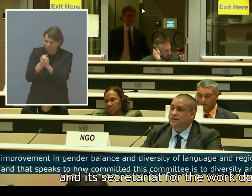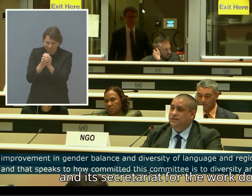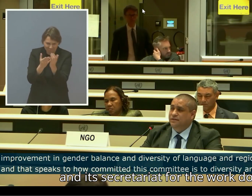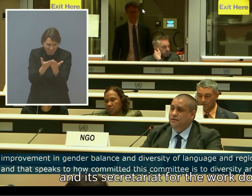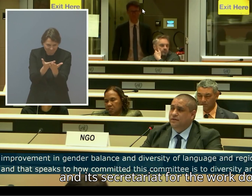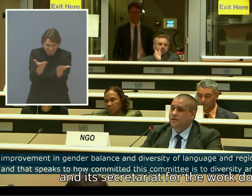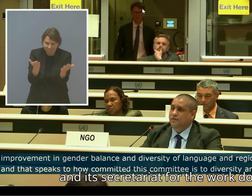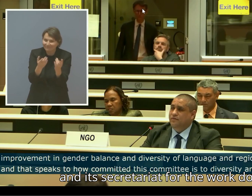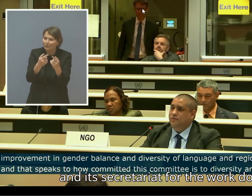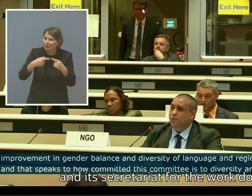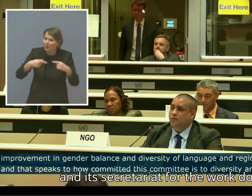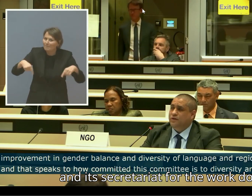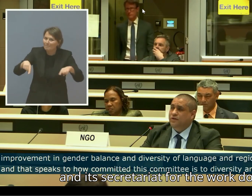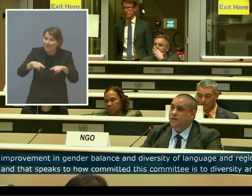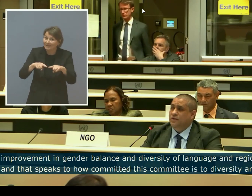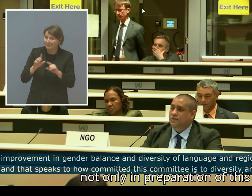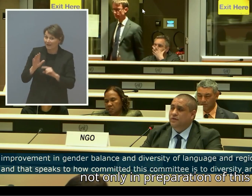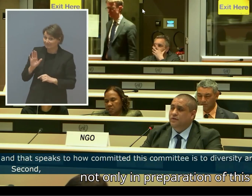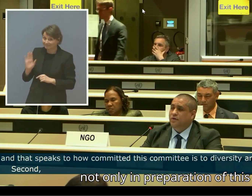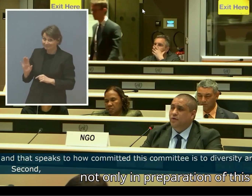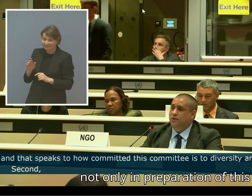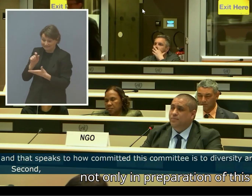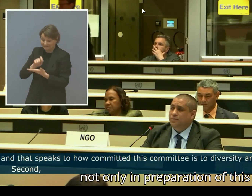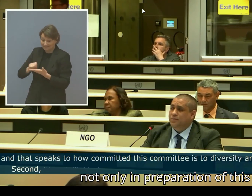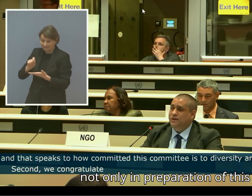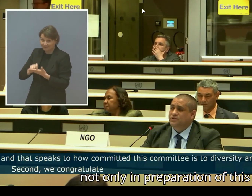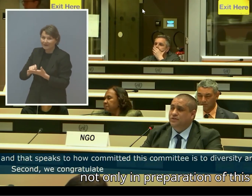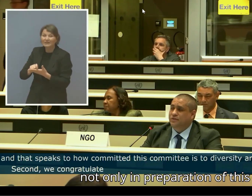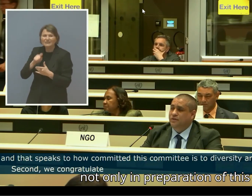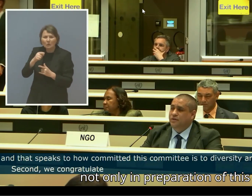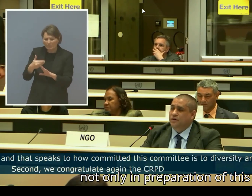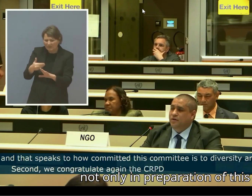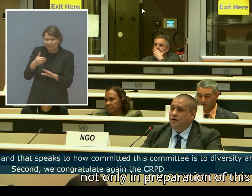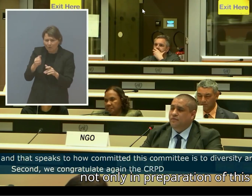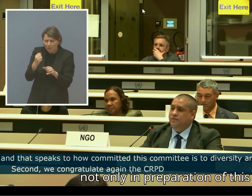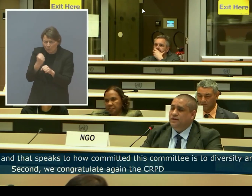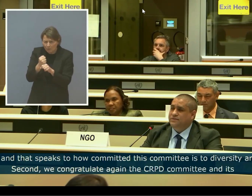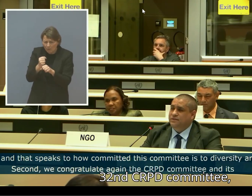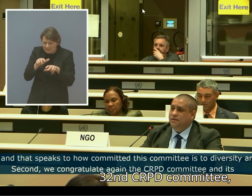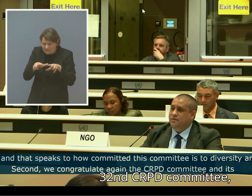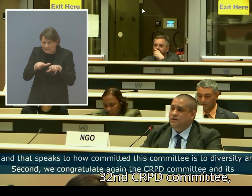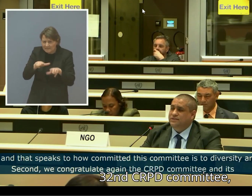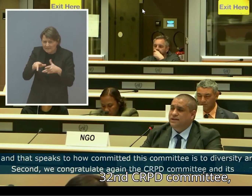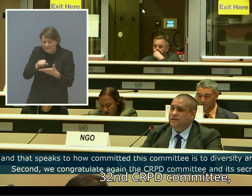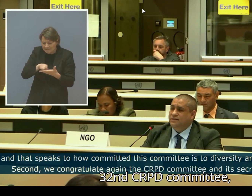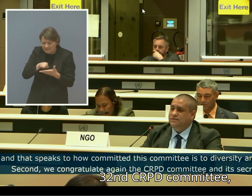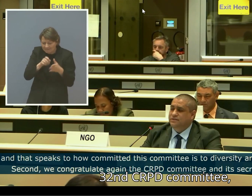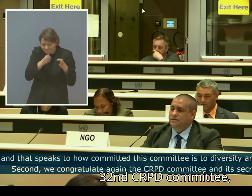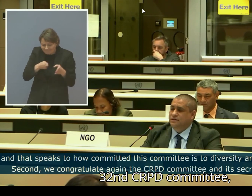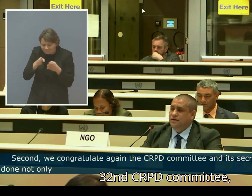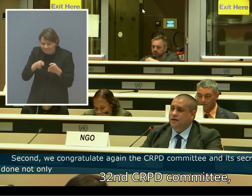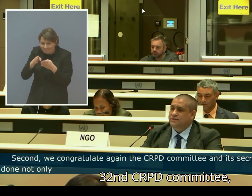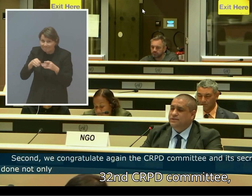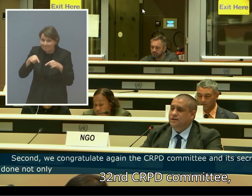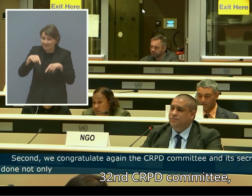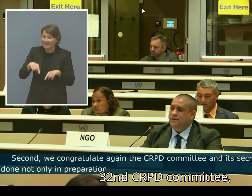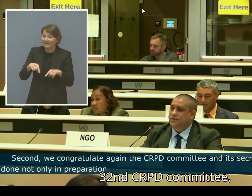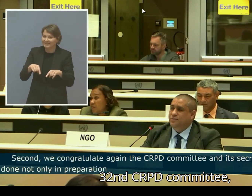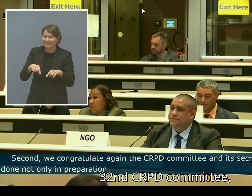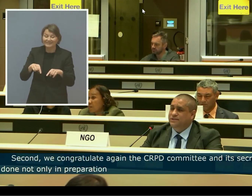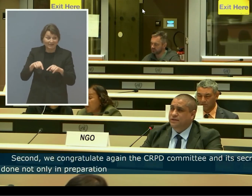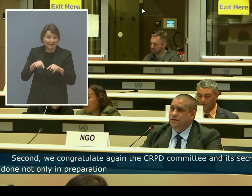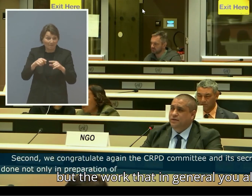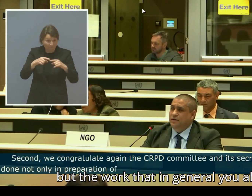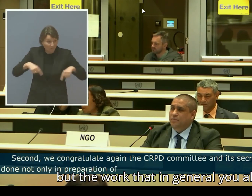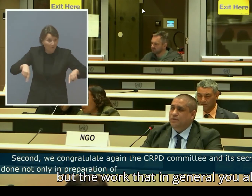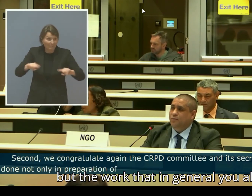secretariat for the work done not only in preparation of this 32nd CRPD